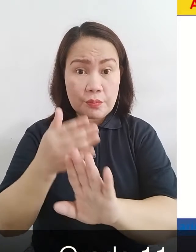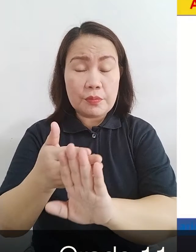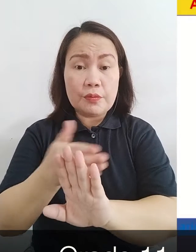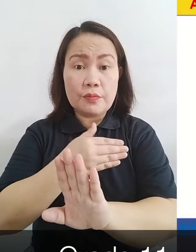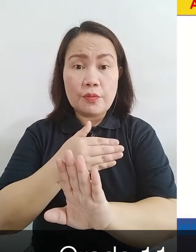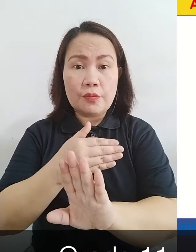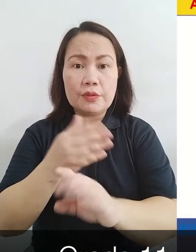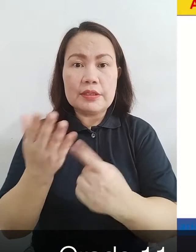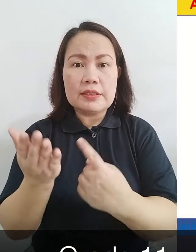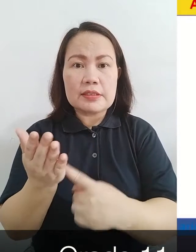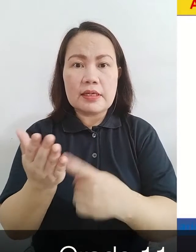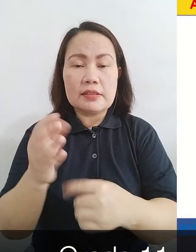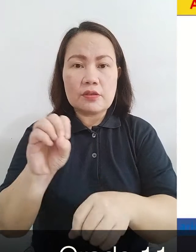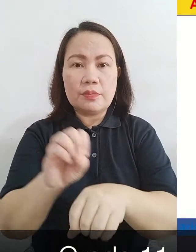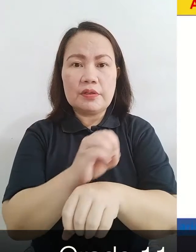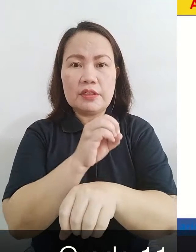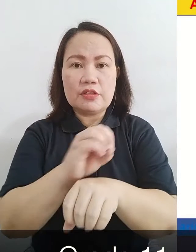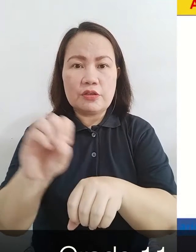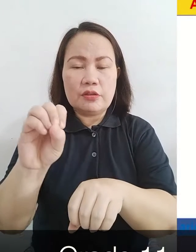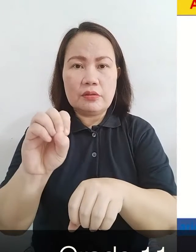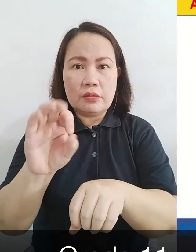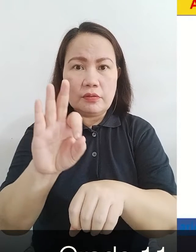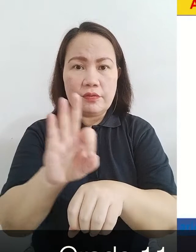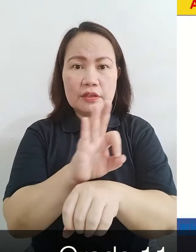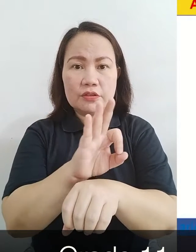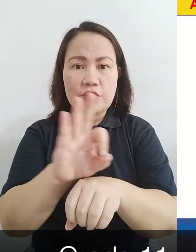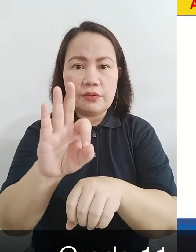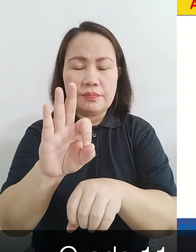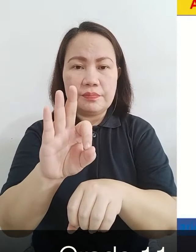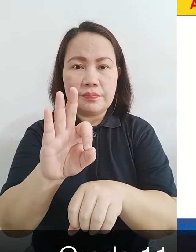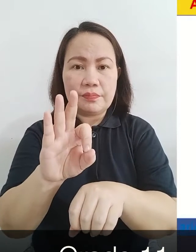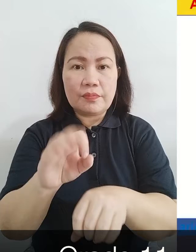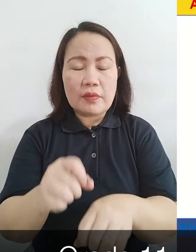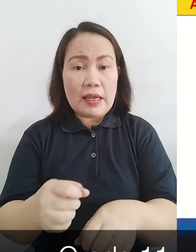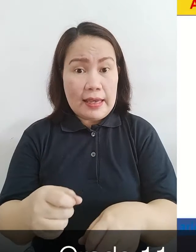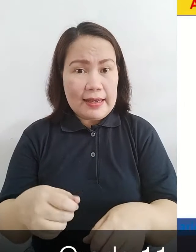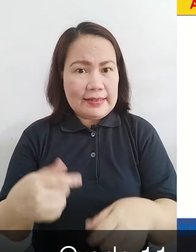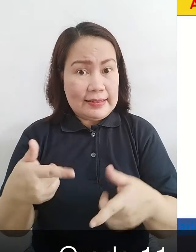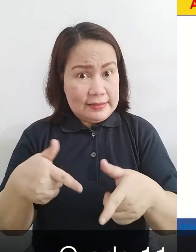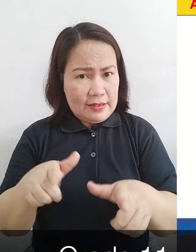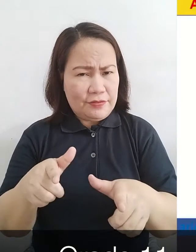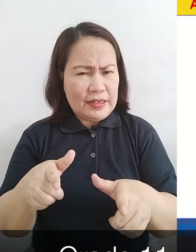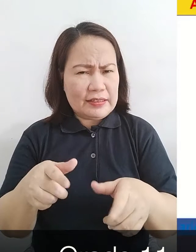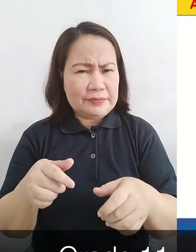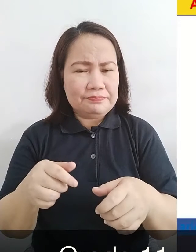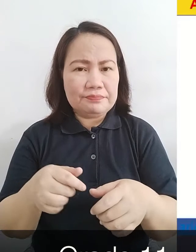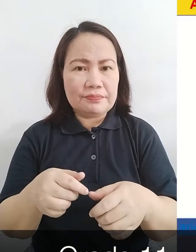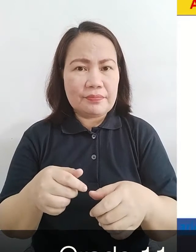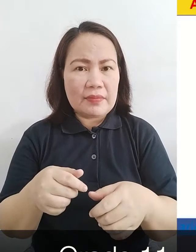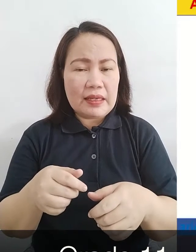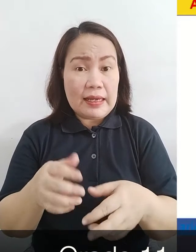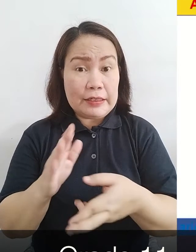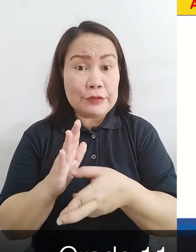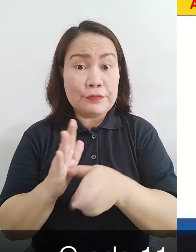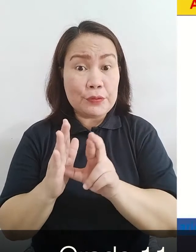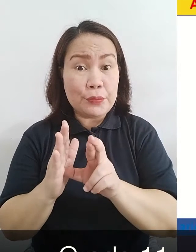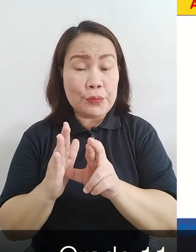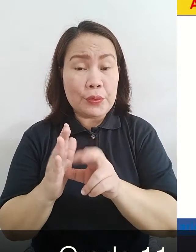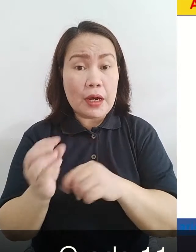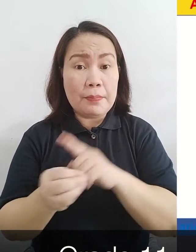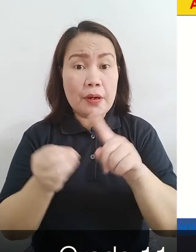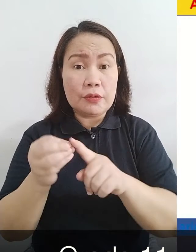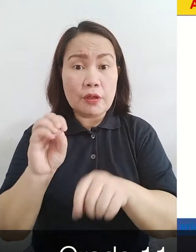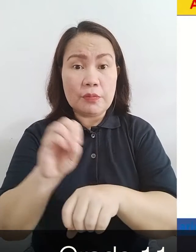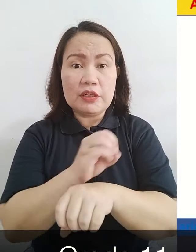So, bago natin i-discuss yung operation and function, konting review muna tayo about the